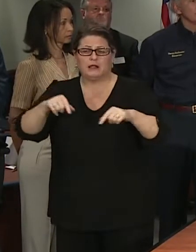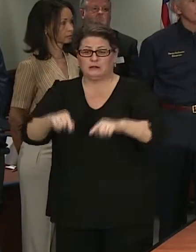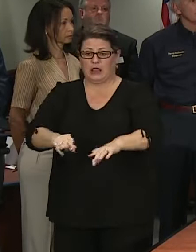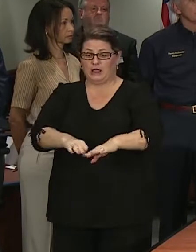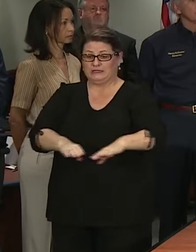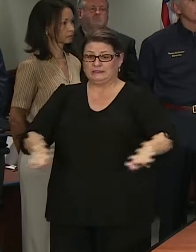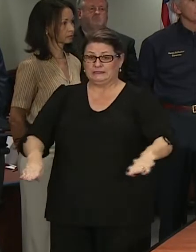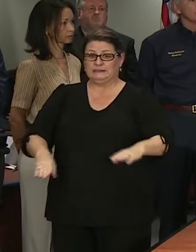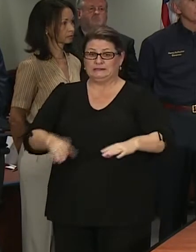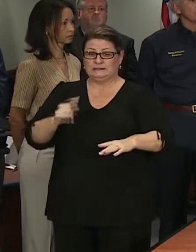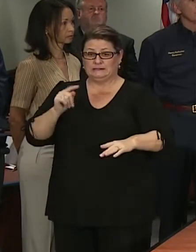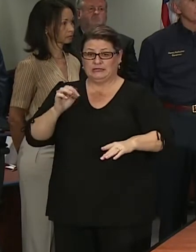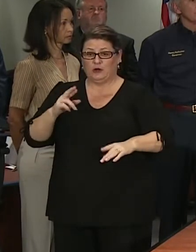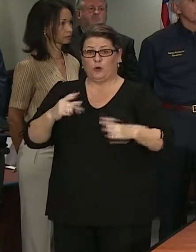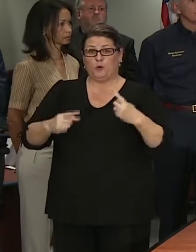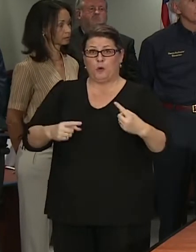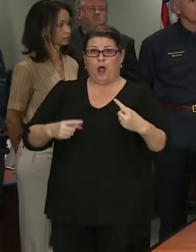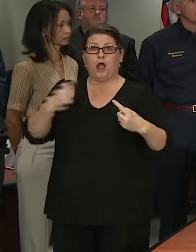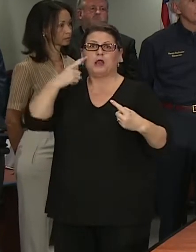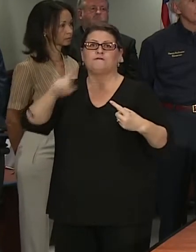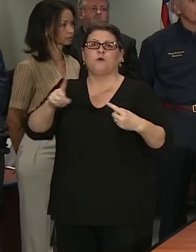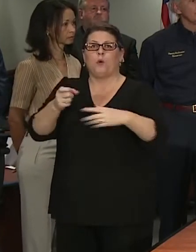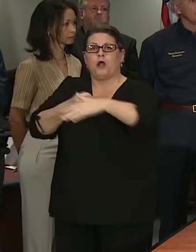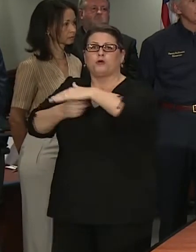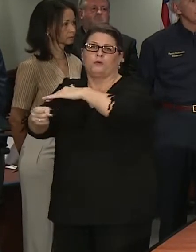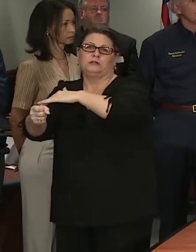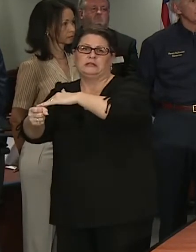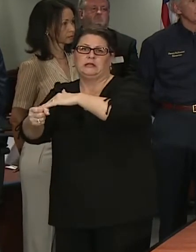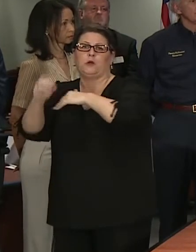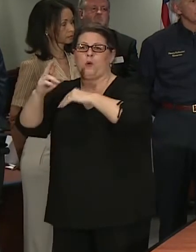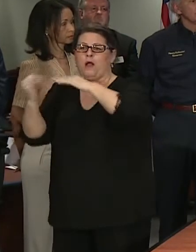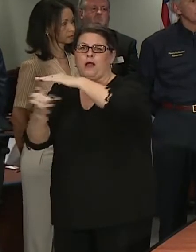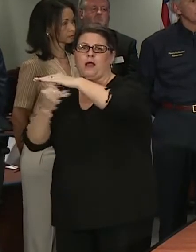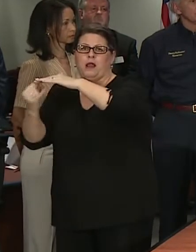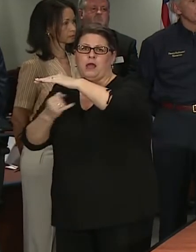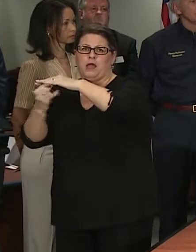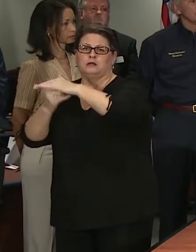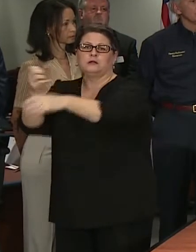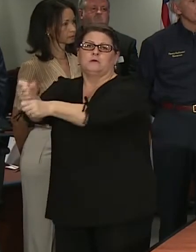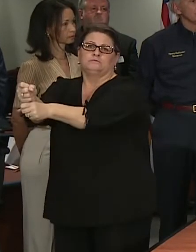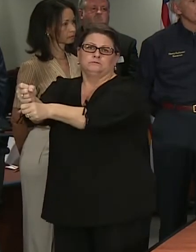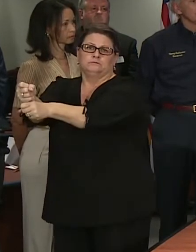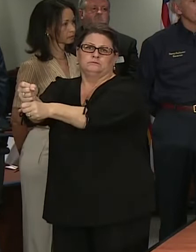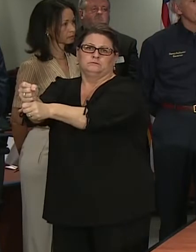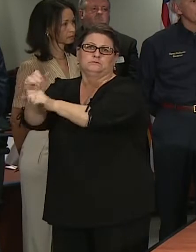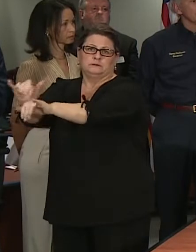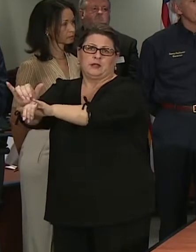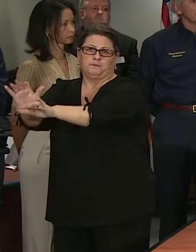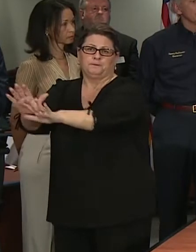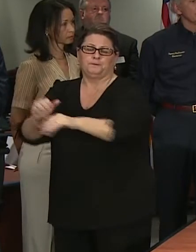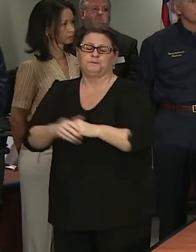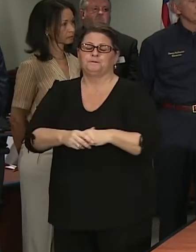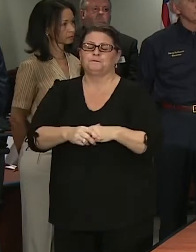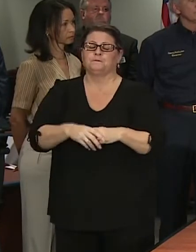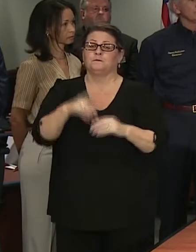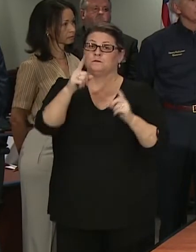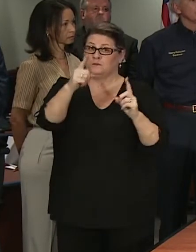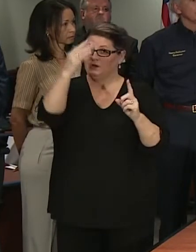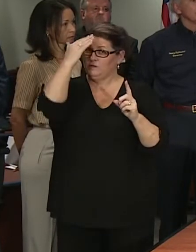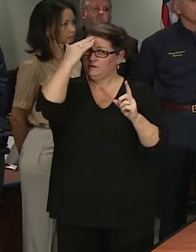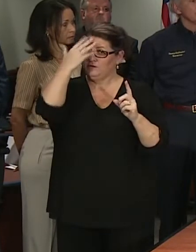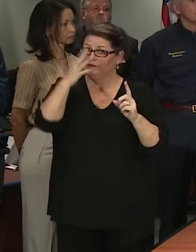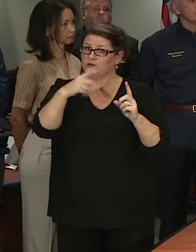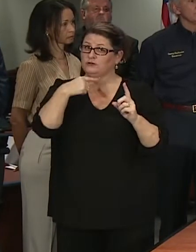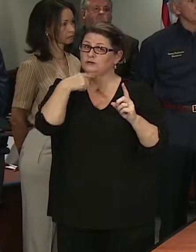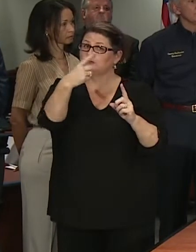really using for quarantine and isolation of folks. As you know, with COVID-19, one of the most critical things is